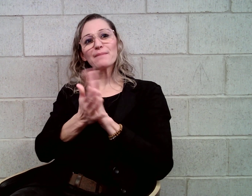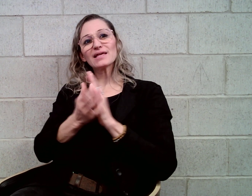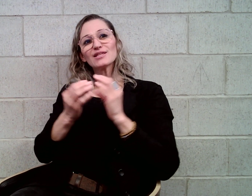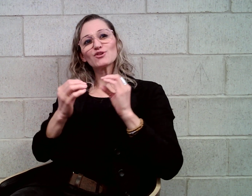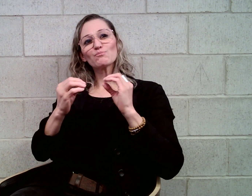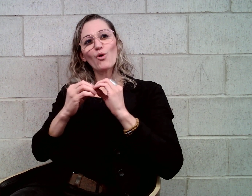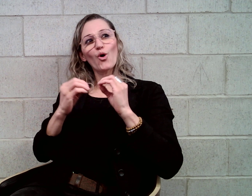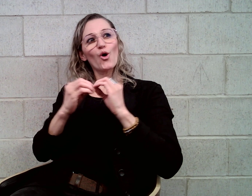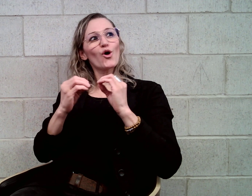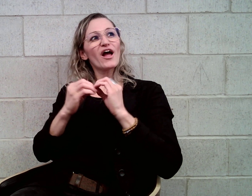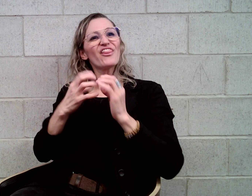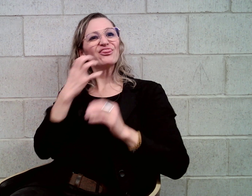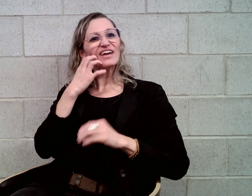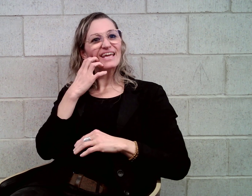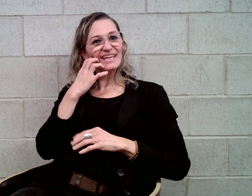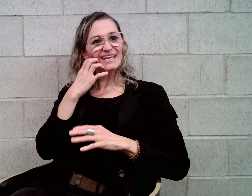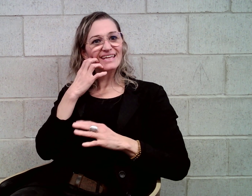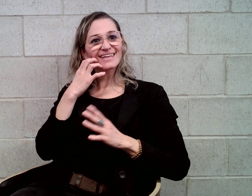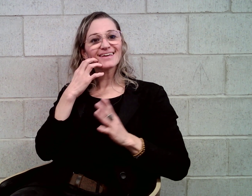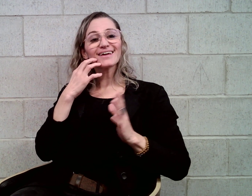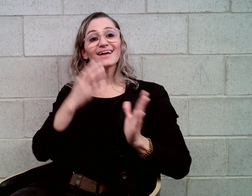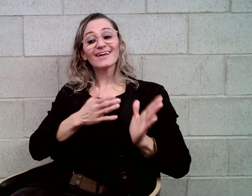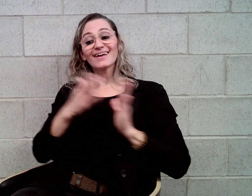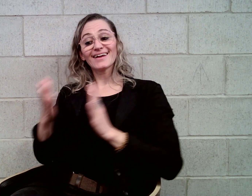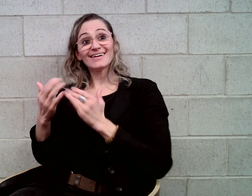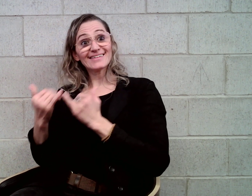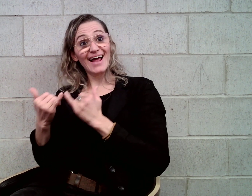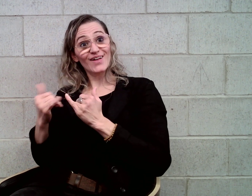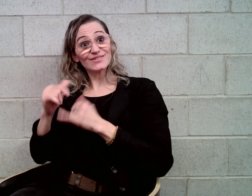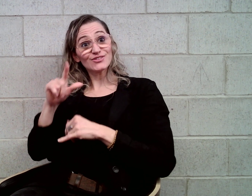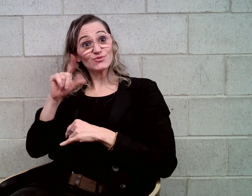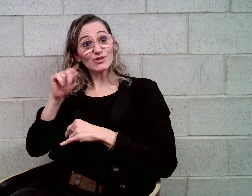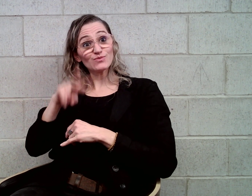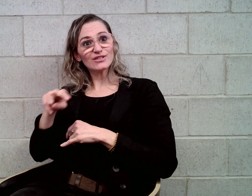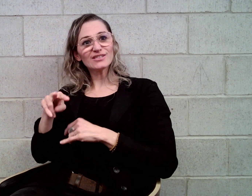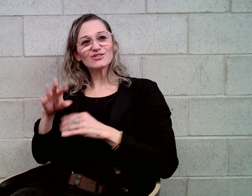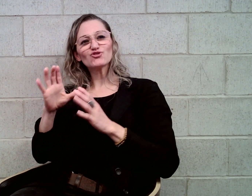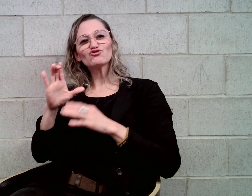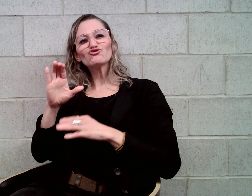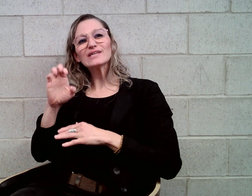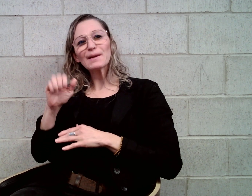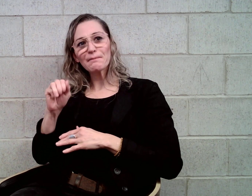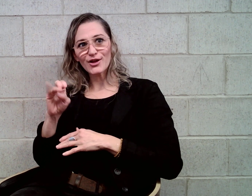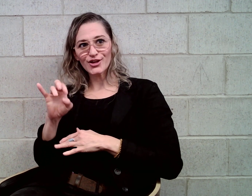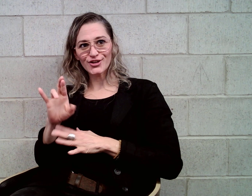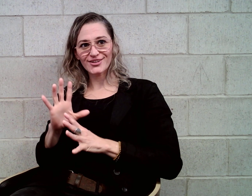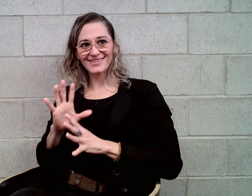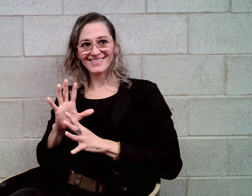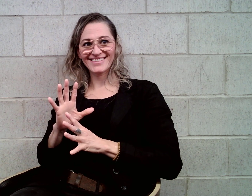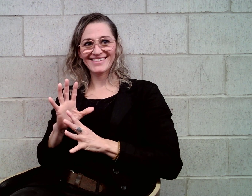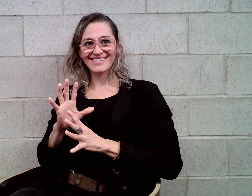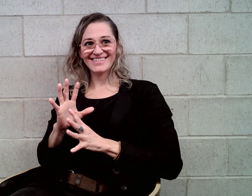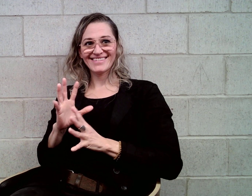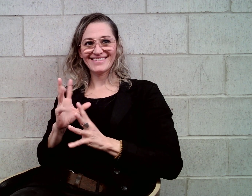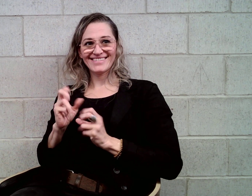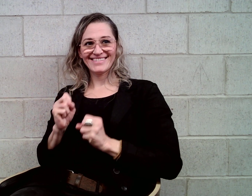2019, we had a little more thick kind of stew. And 2022 was